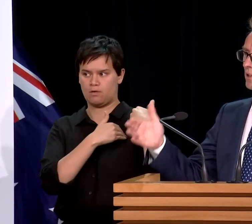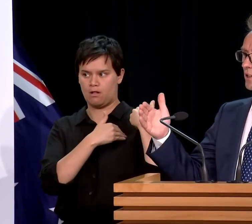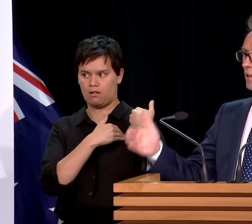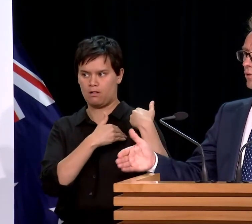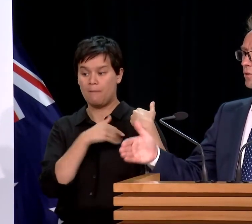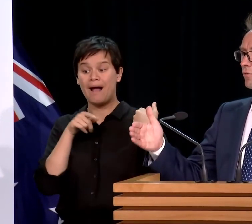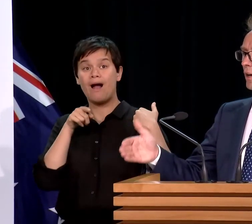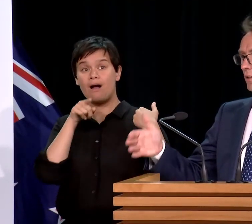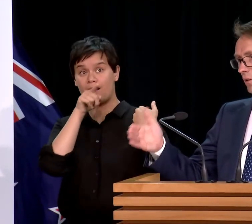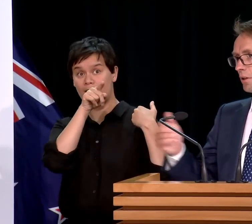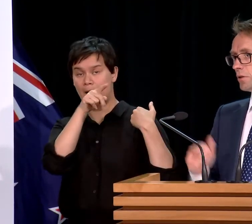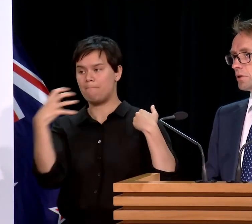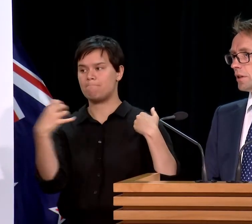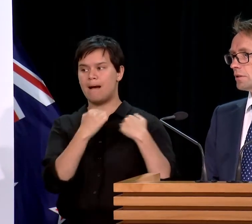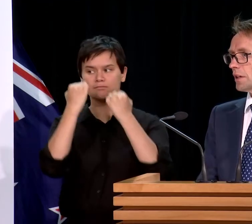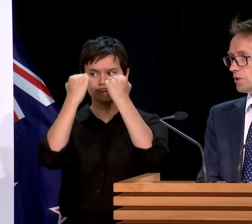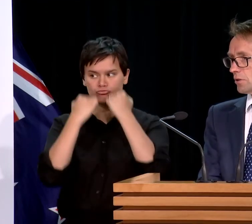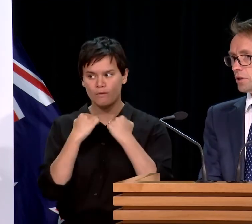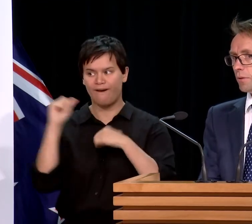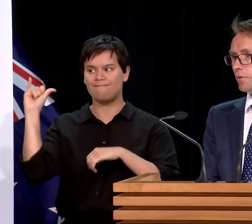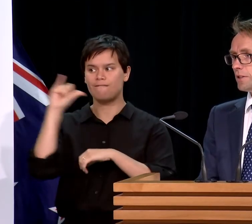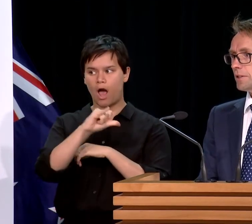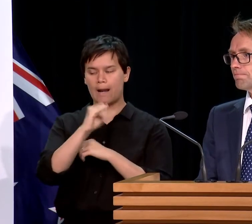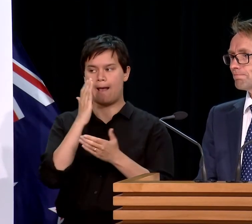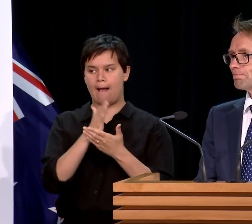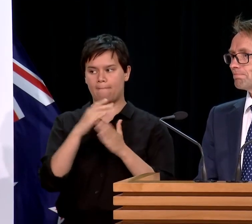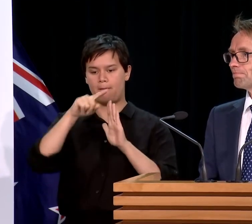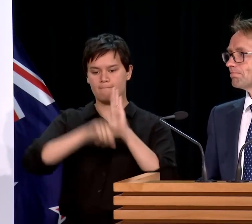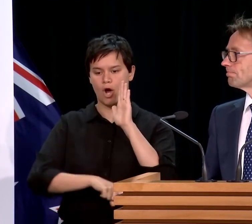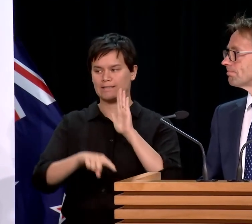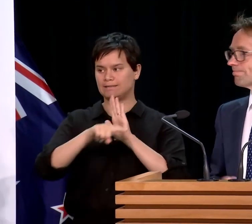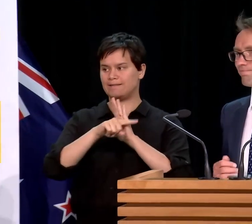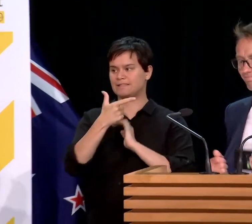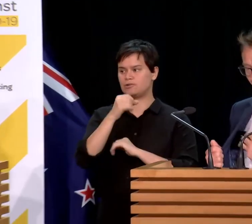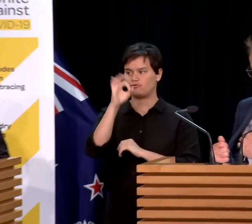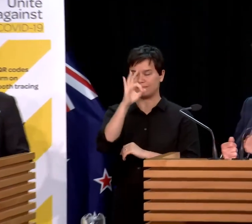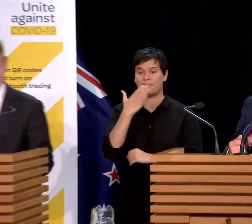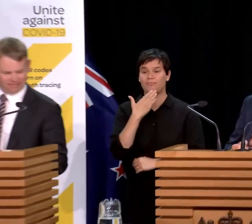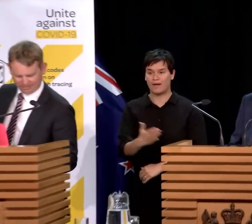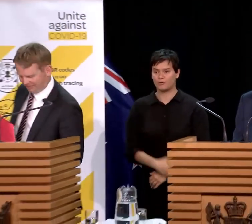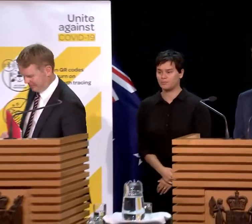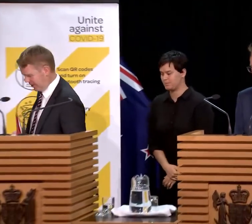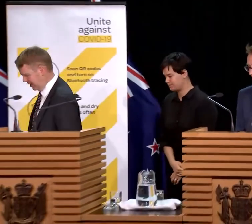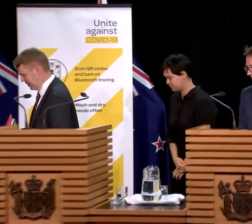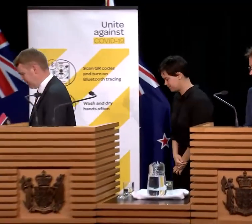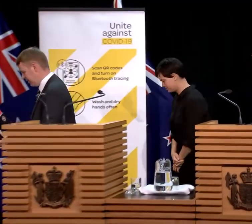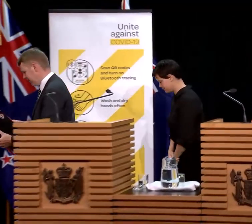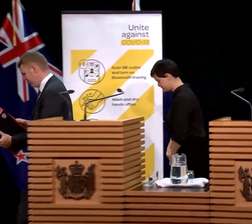been maintained through the flight. Then New Zealand takes ownership of the vaccine. All right. Thanks very much, everybody.